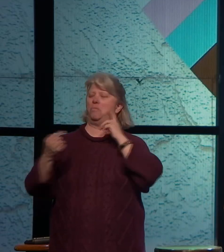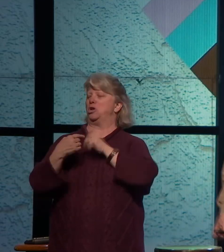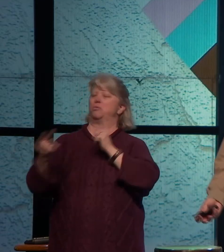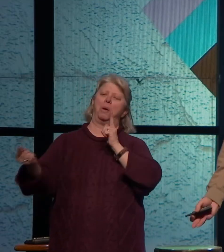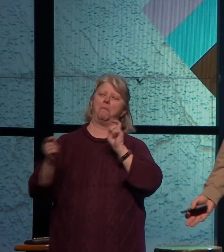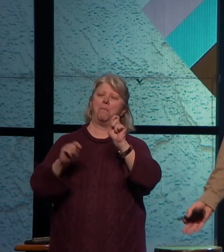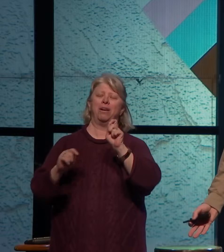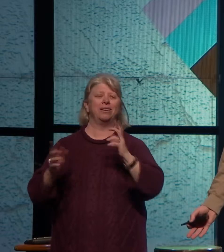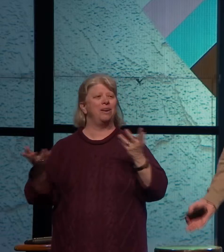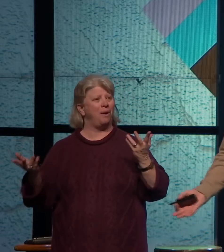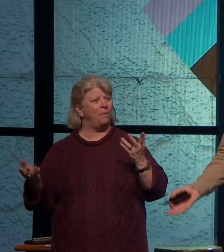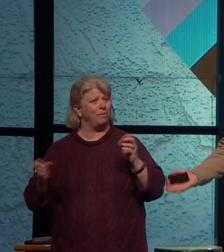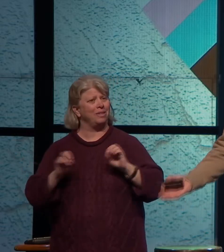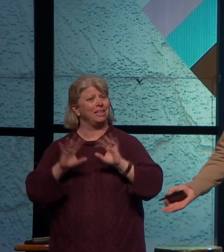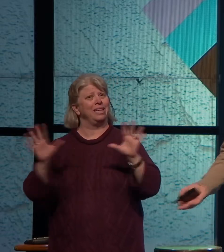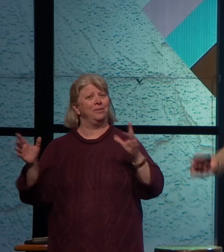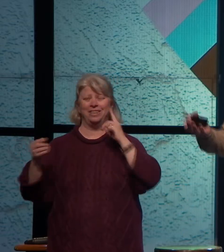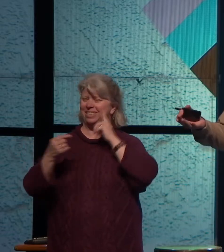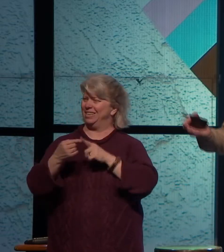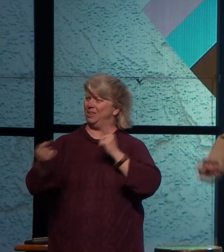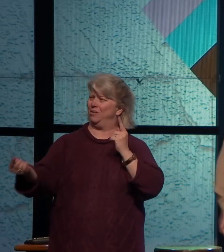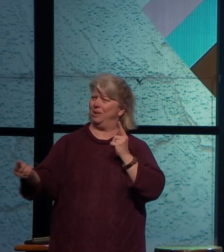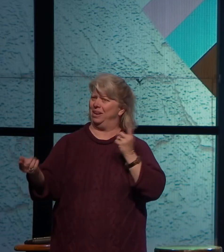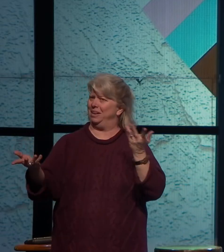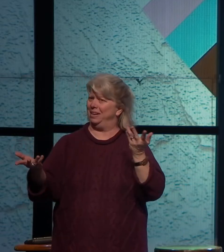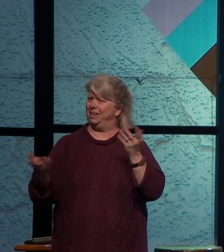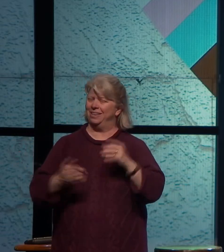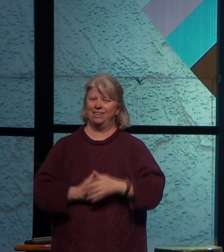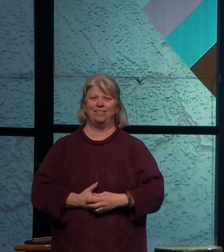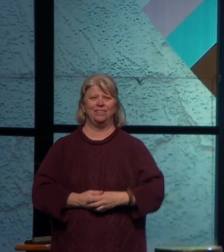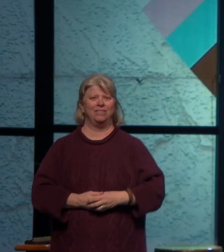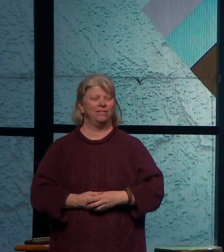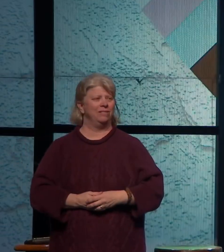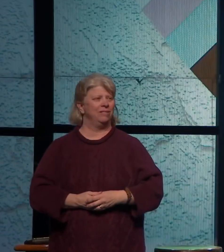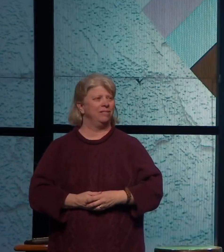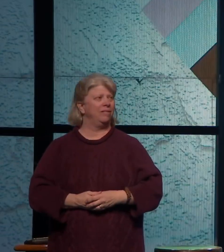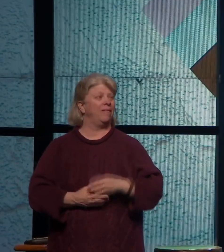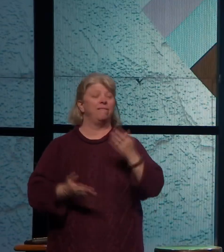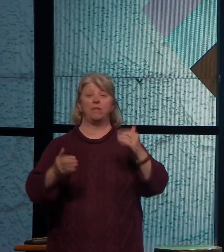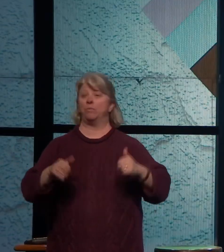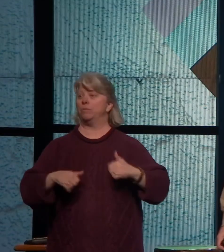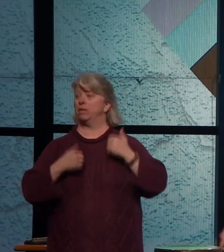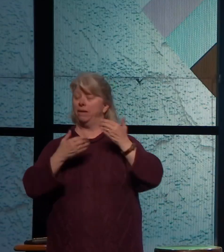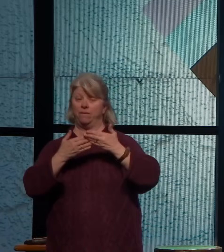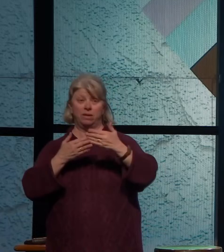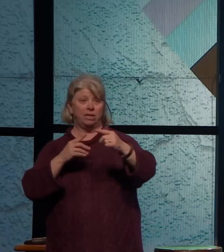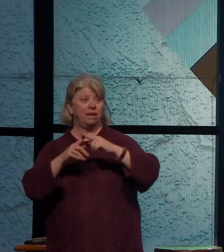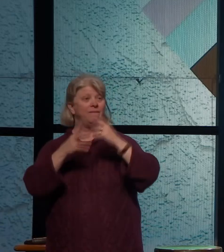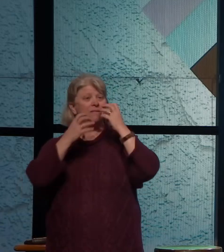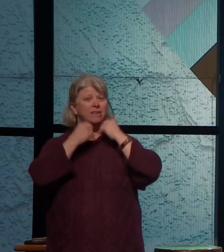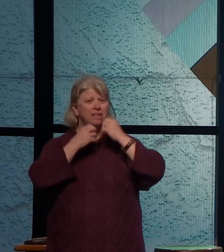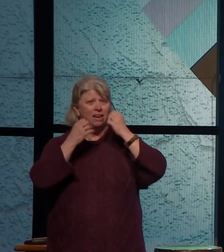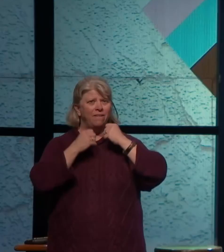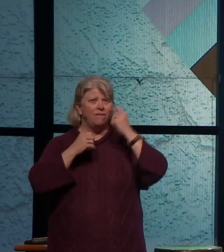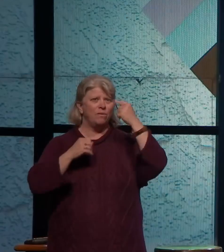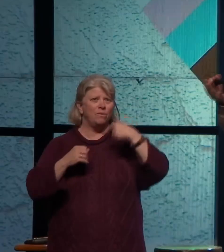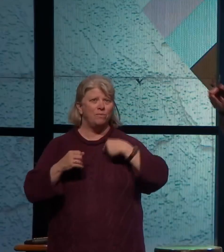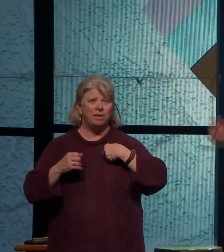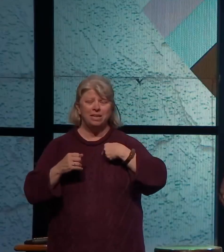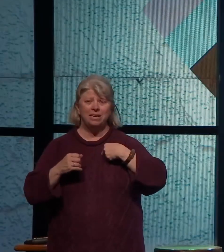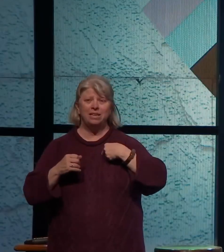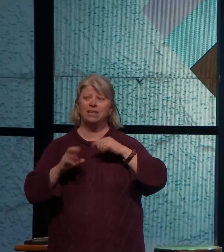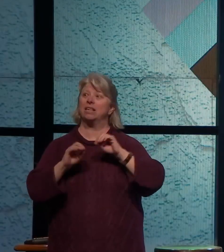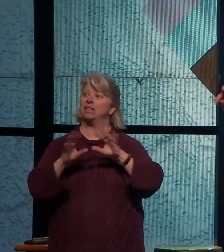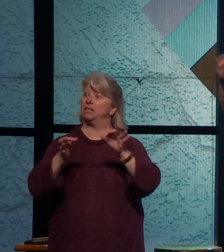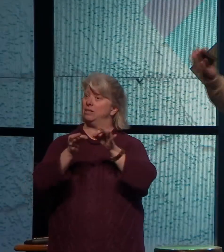with you. I mean, I think it's pretty clear if I disagree, I don't need to say it out loud, you know. I might live my life by a different set of values. To me, that's a pretty